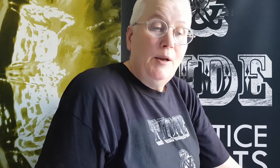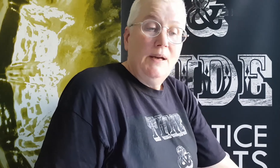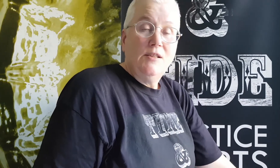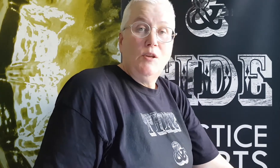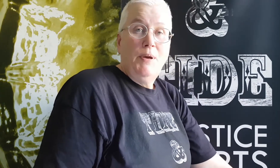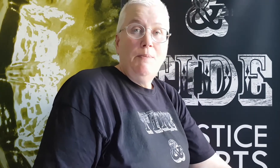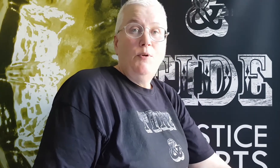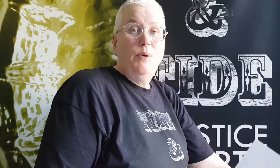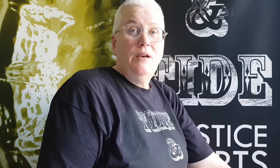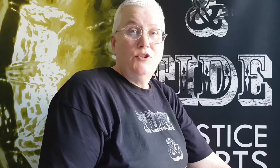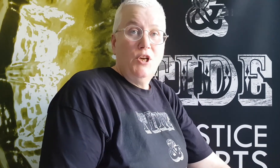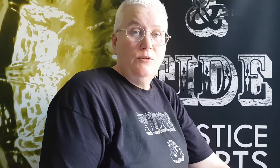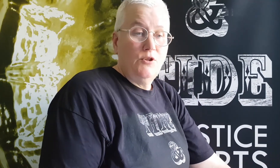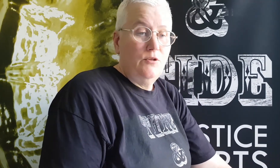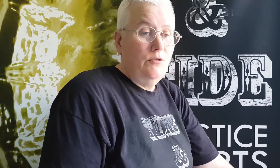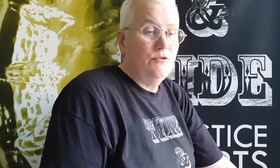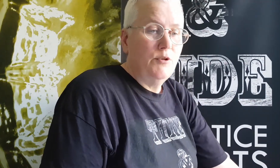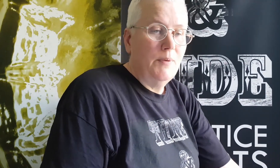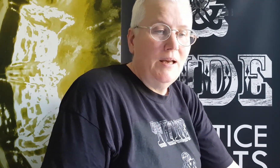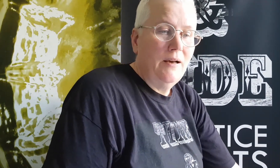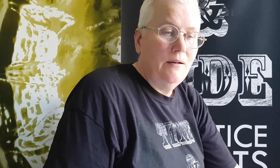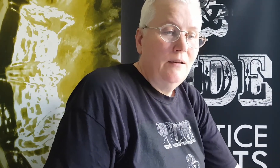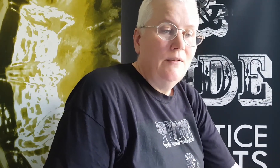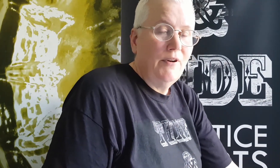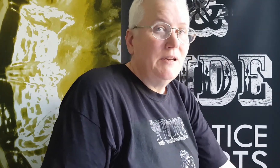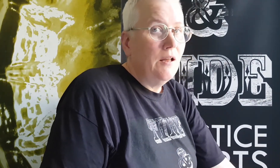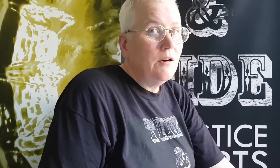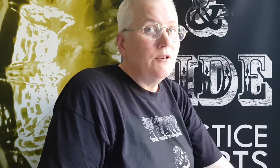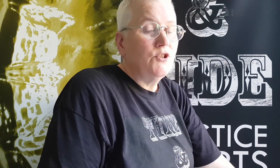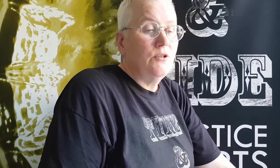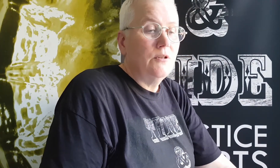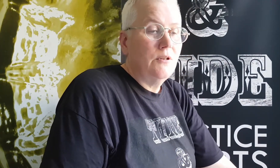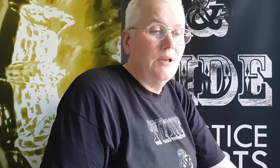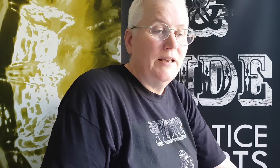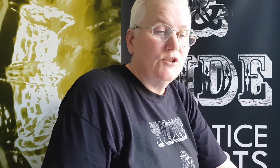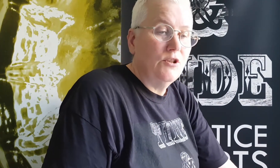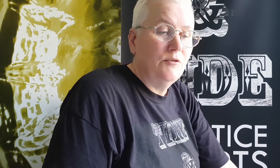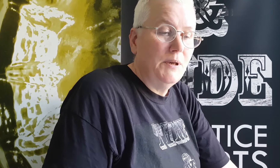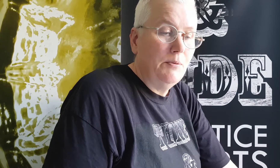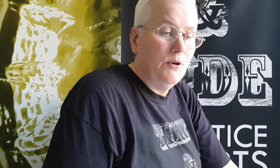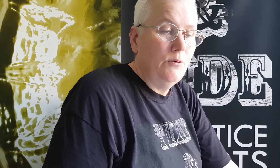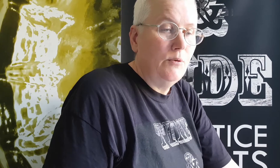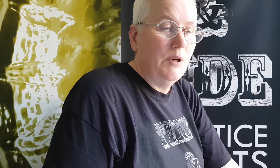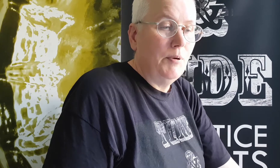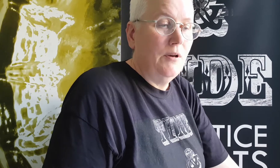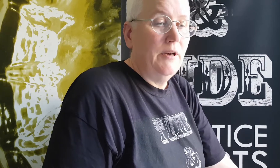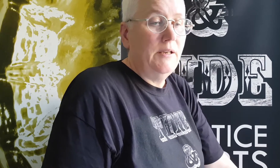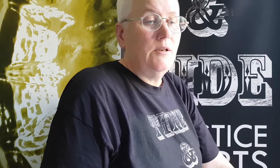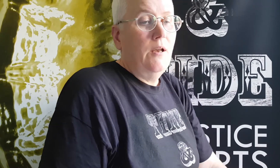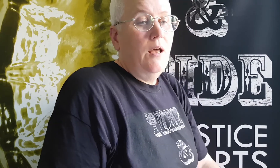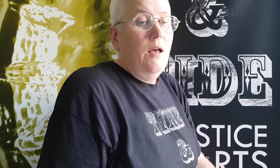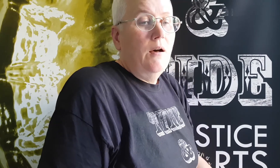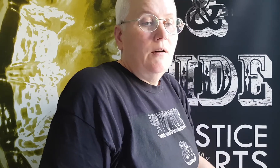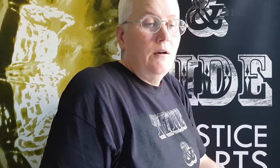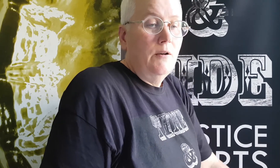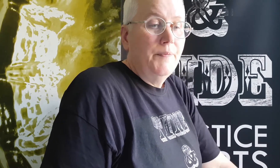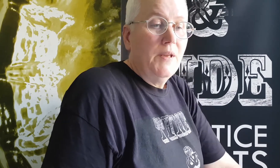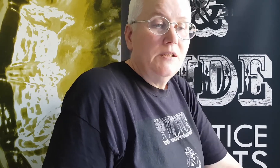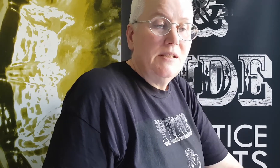so the people we have chosen from our very large collection of people who applied are